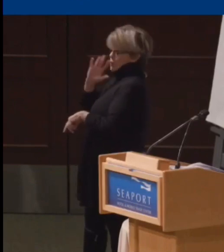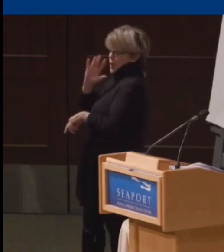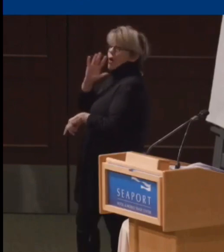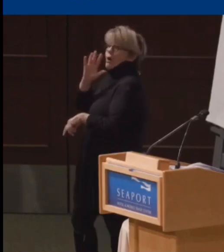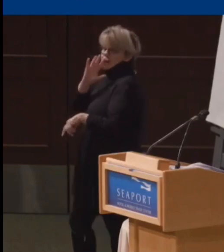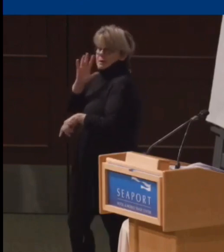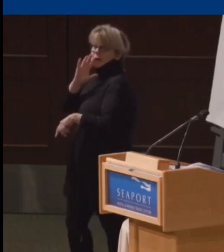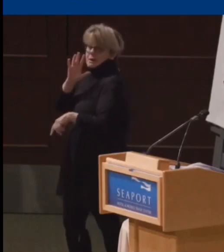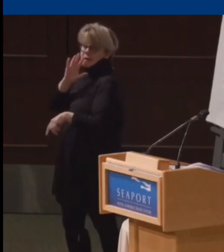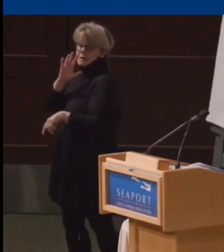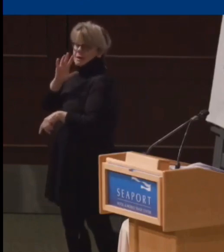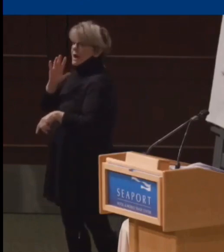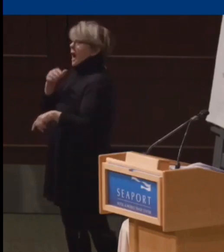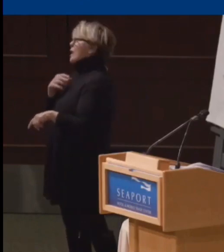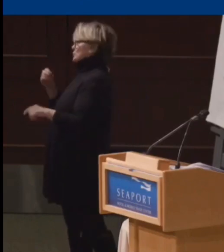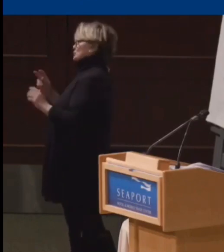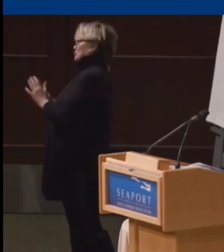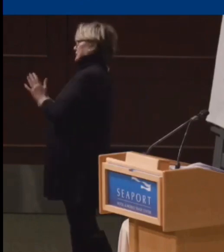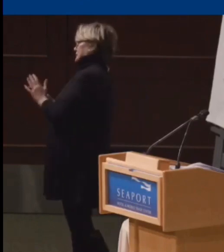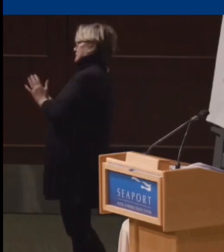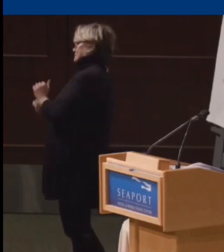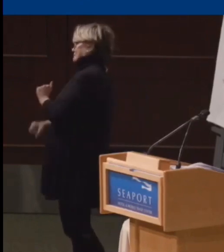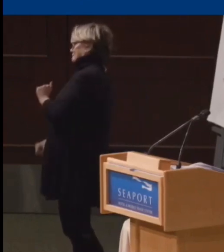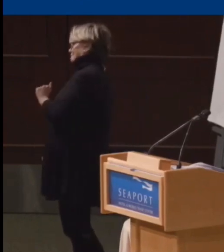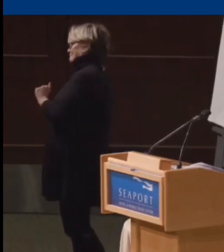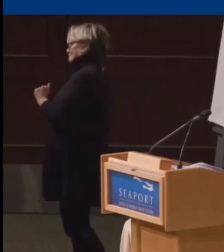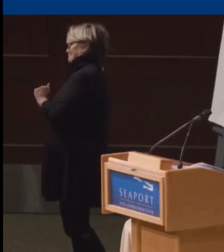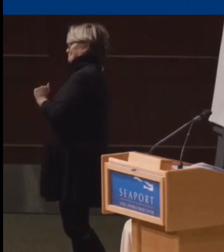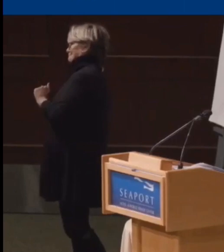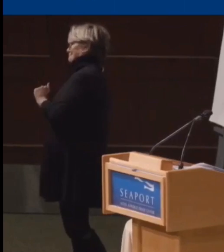talking, I was reading.